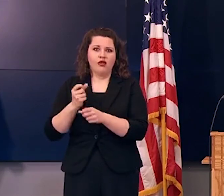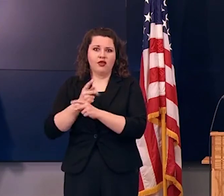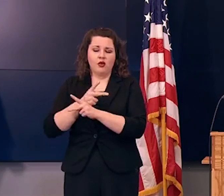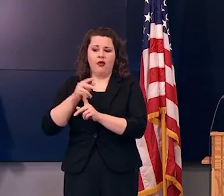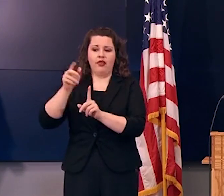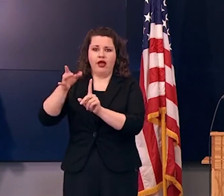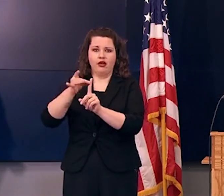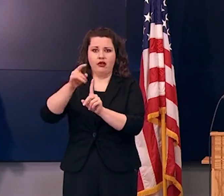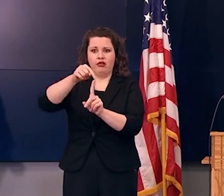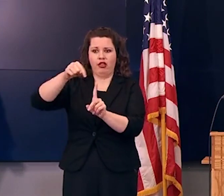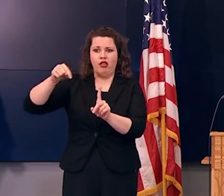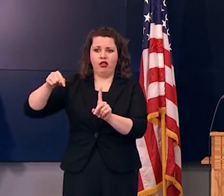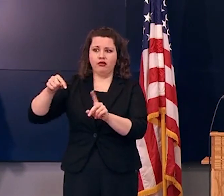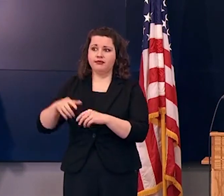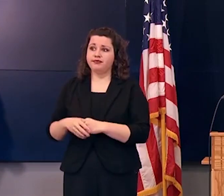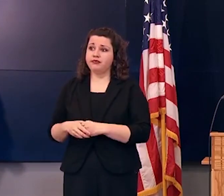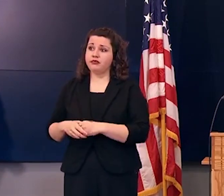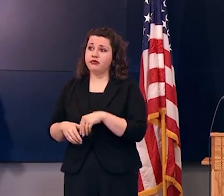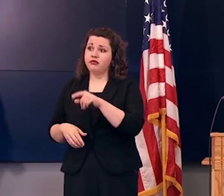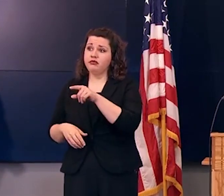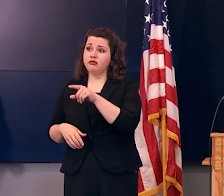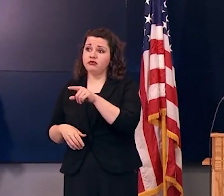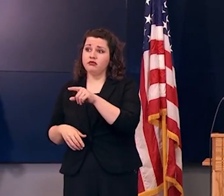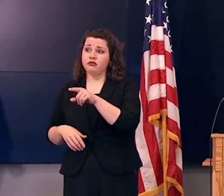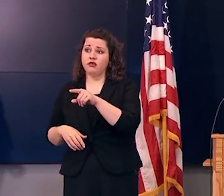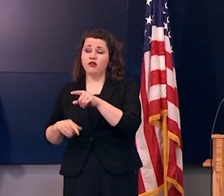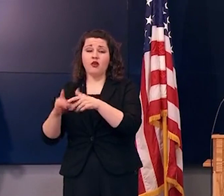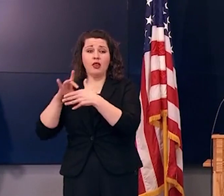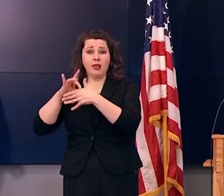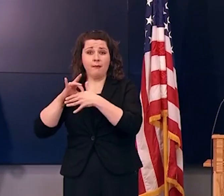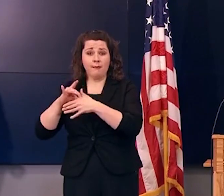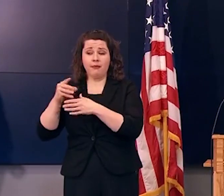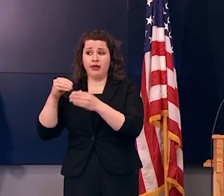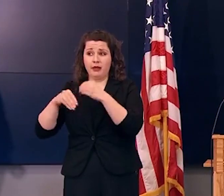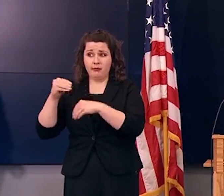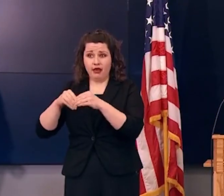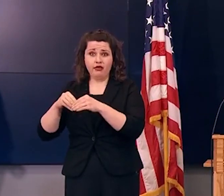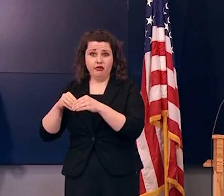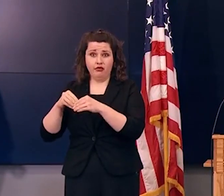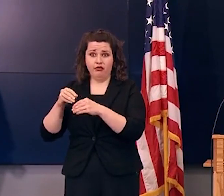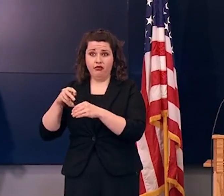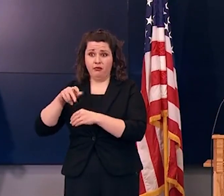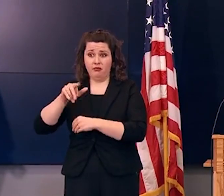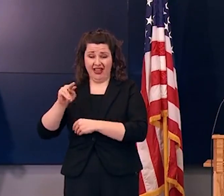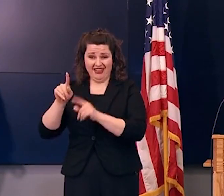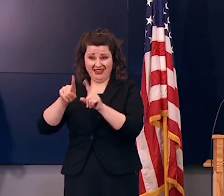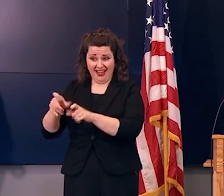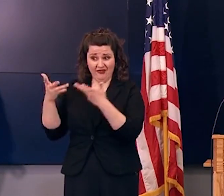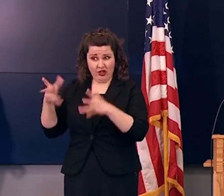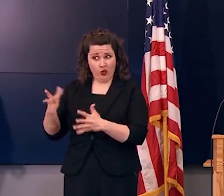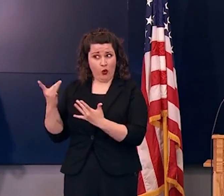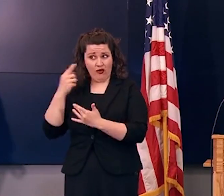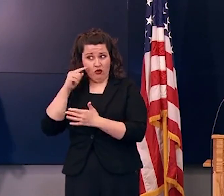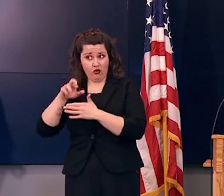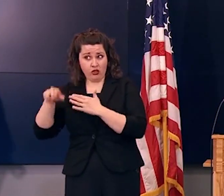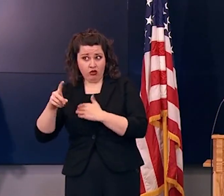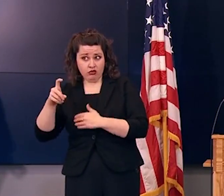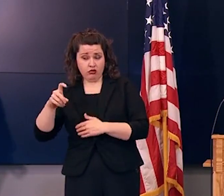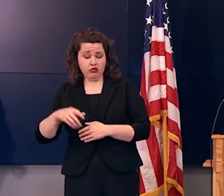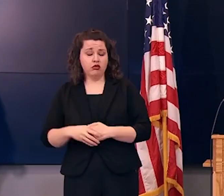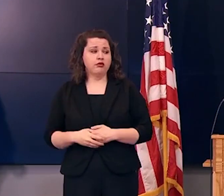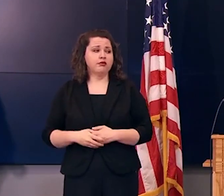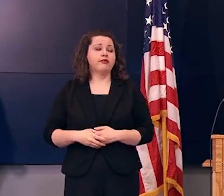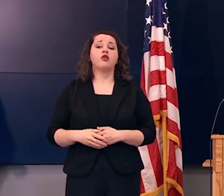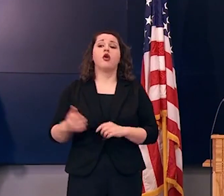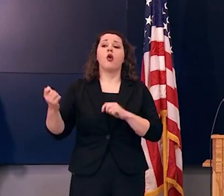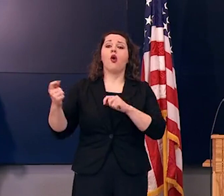tracing process. Have all the tests of meatpacking plant employees been completed and you're just waiting for results? So we have tested